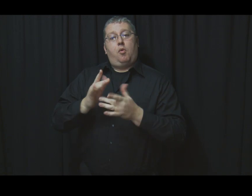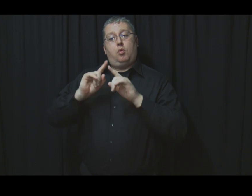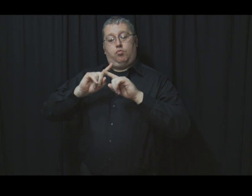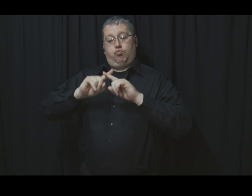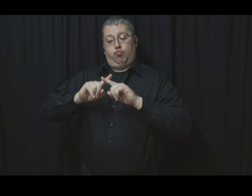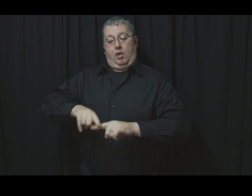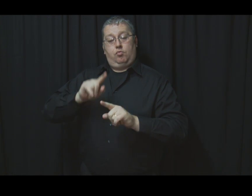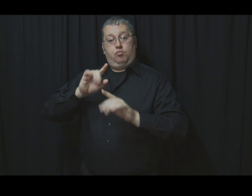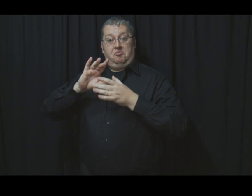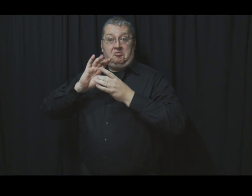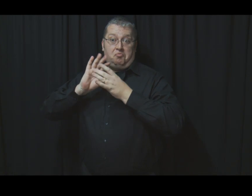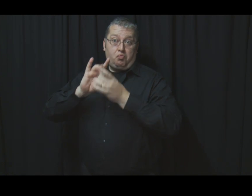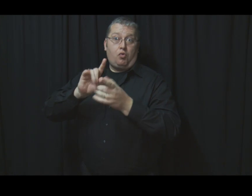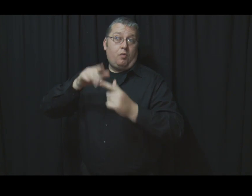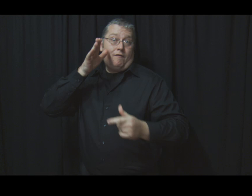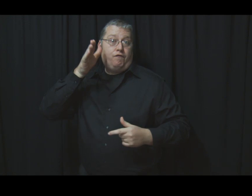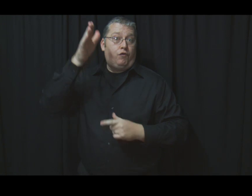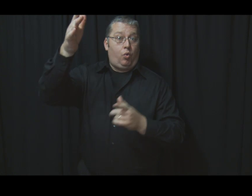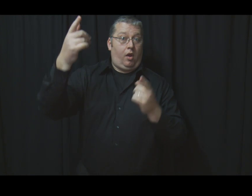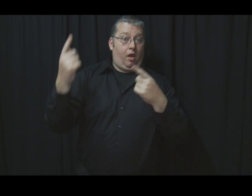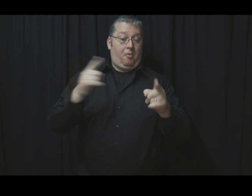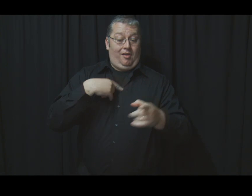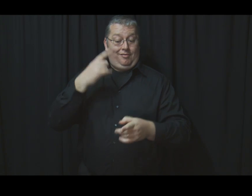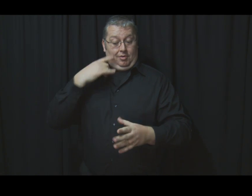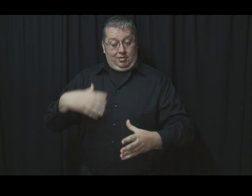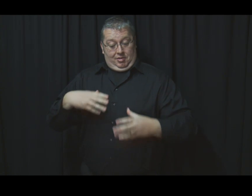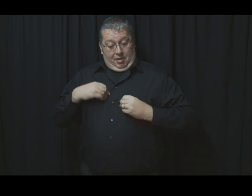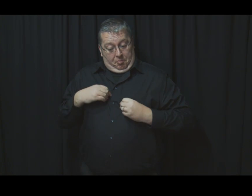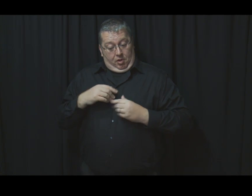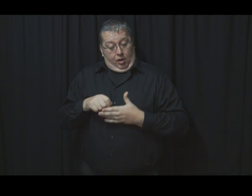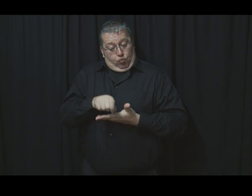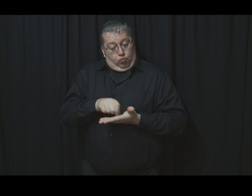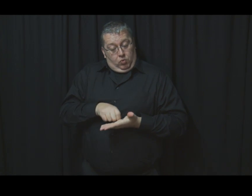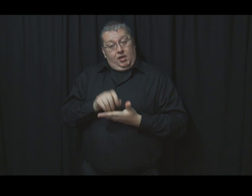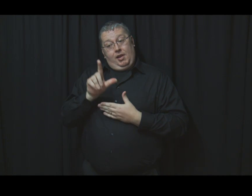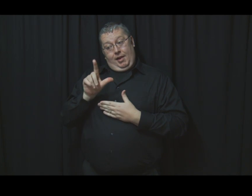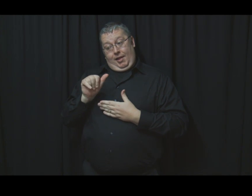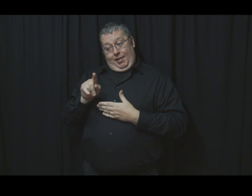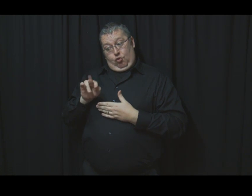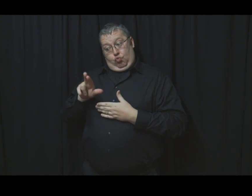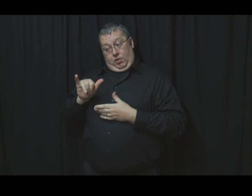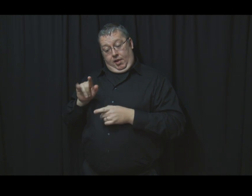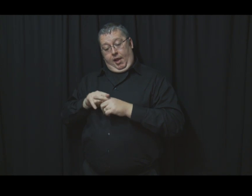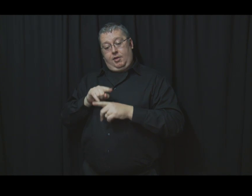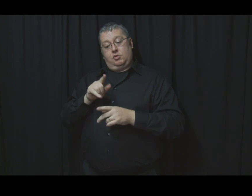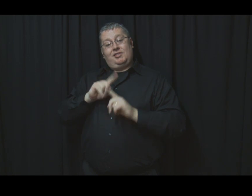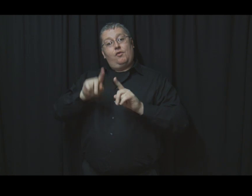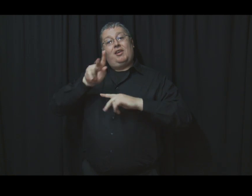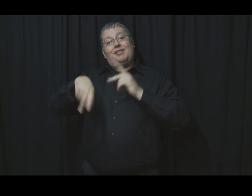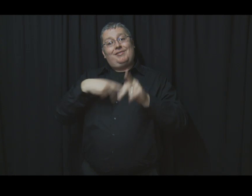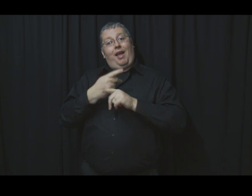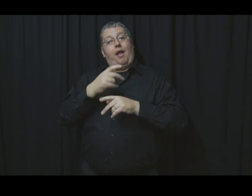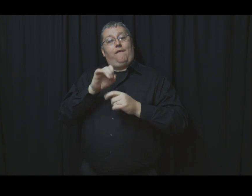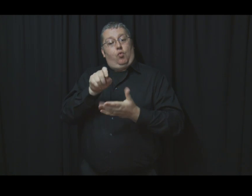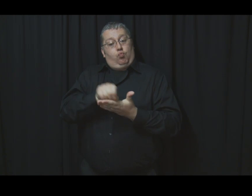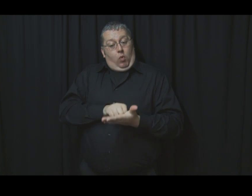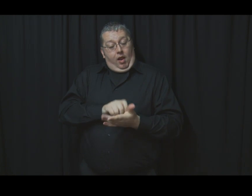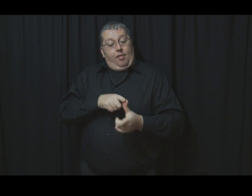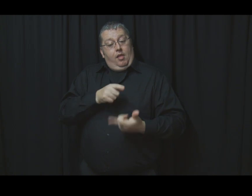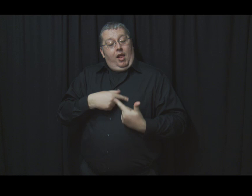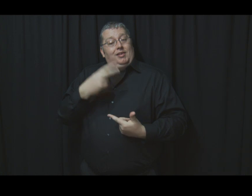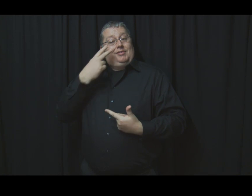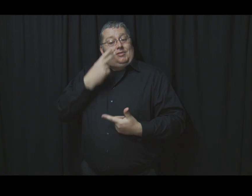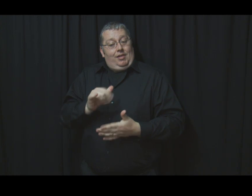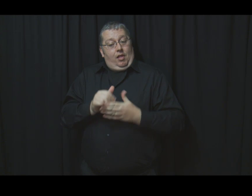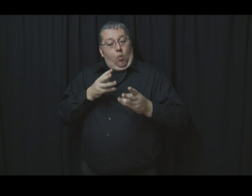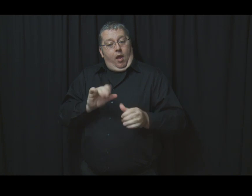and so on. So if you take it as written, naturally, according to the type of literature, and you let it speak to you in that way, that's